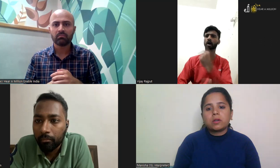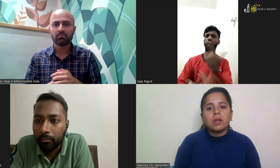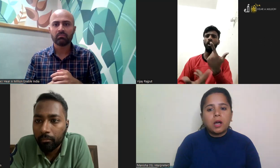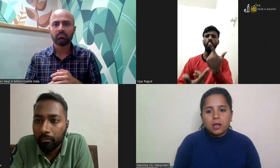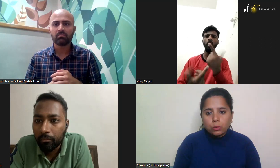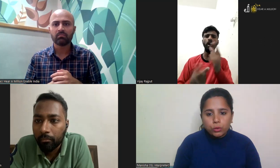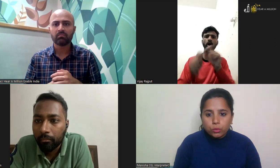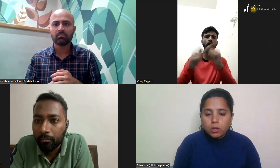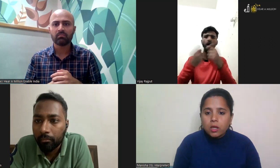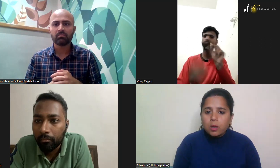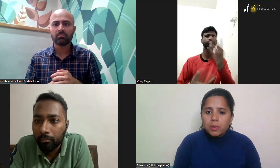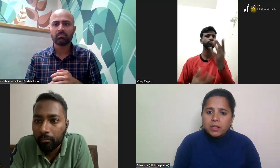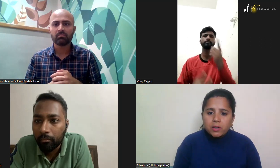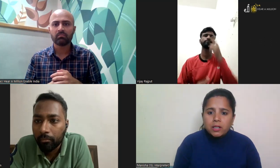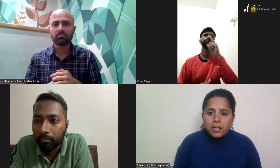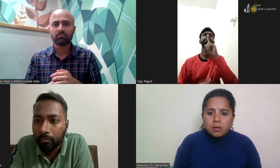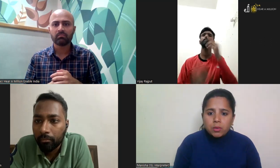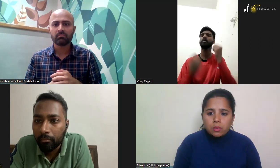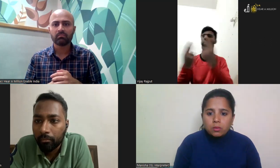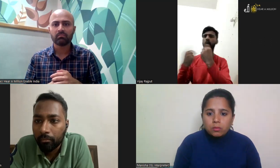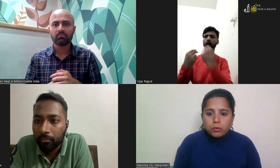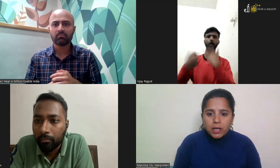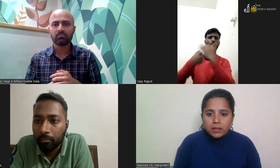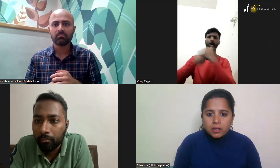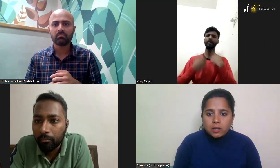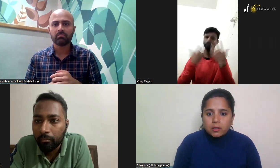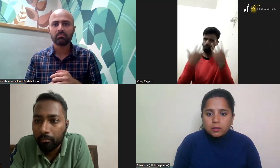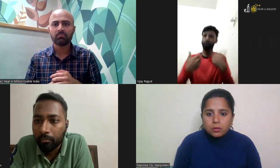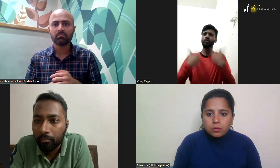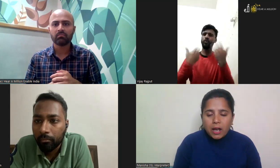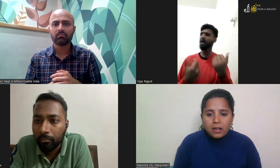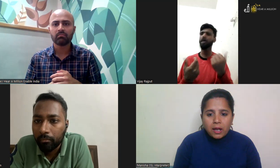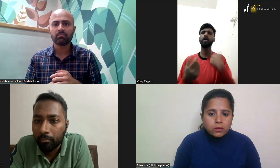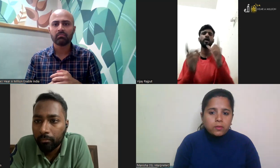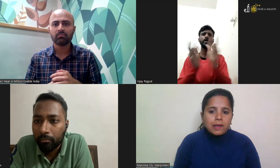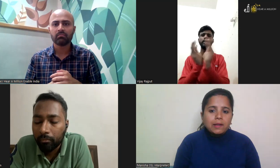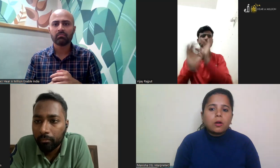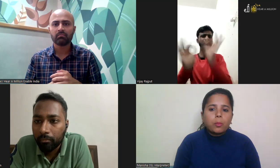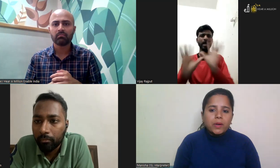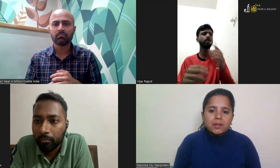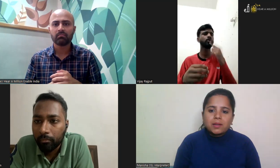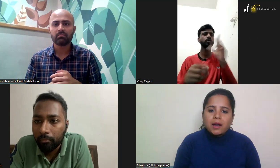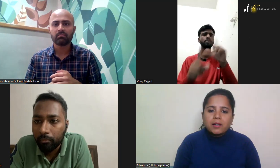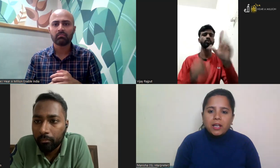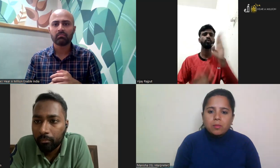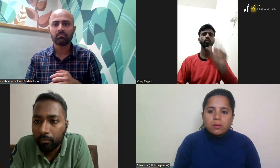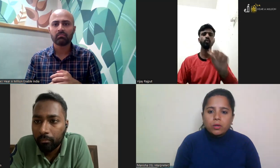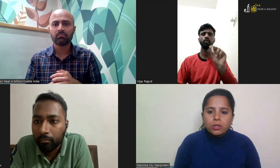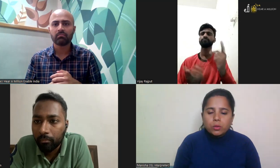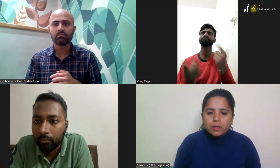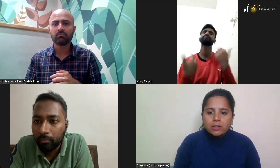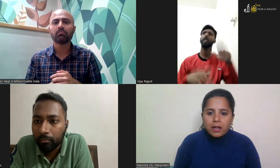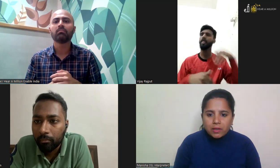you are not allowed to. But they were denying me for that. So I was feeling oppressed at that time. I wanted